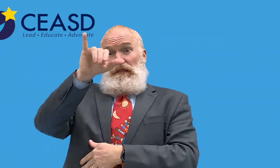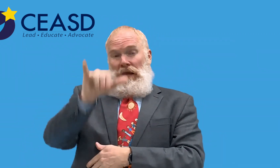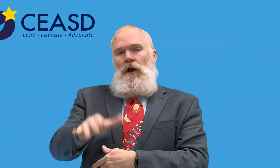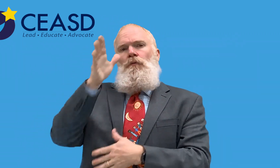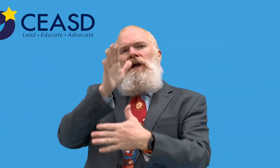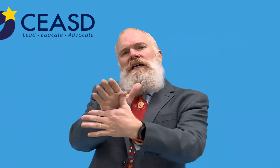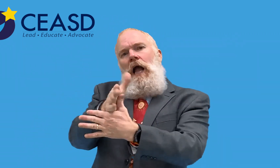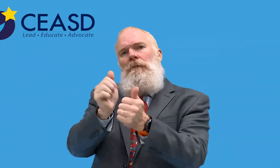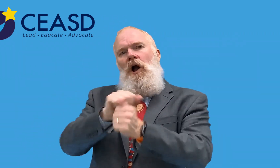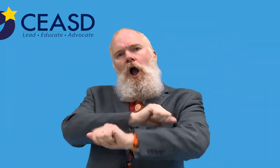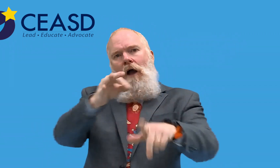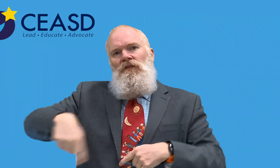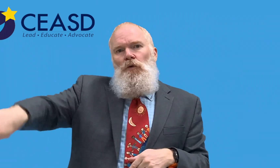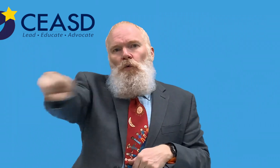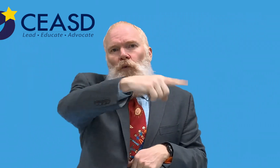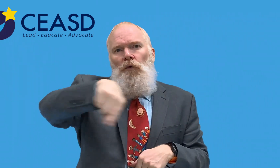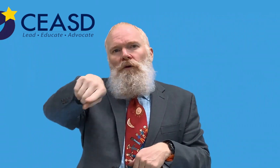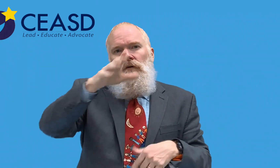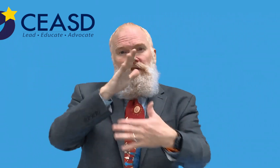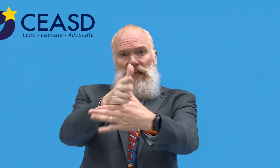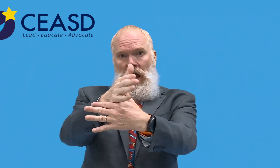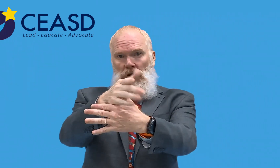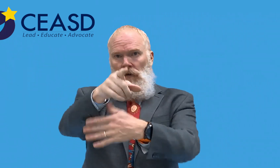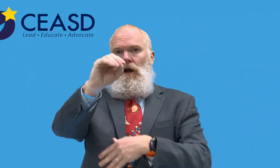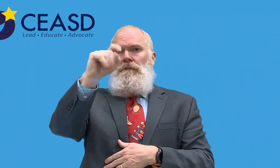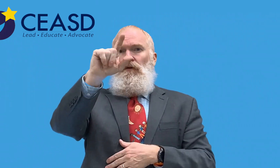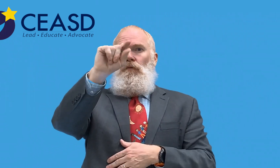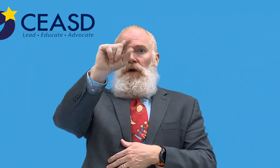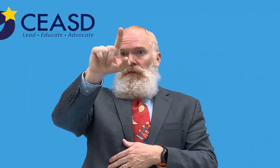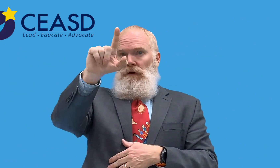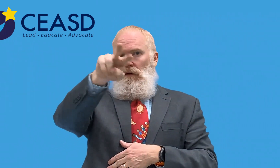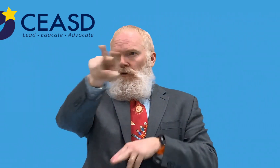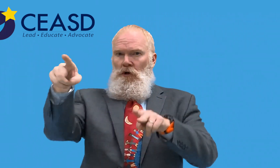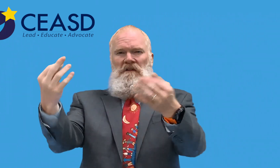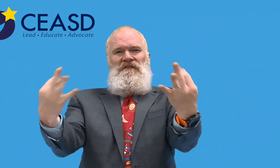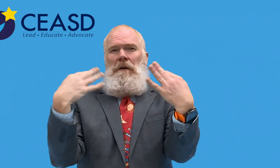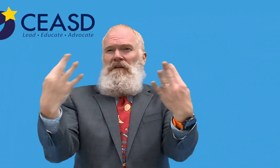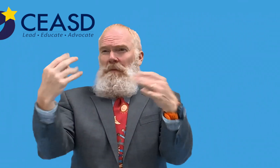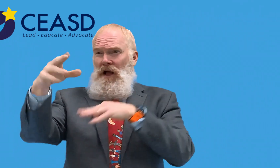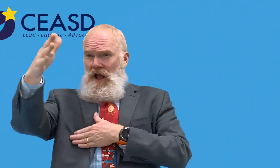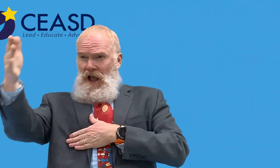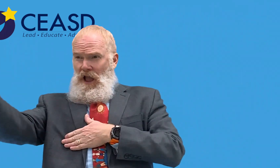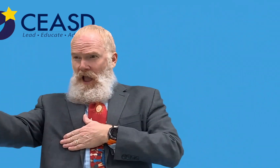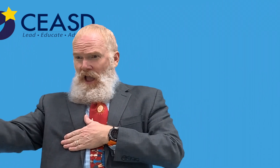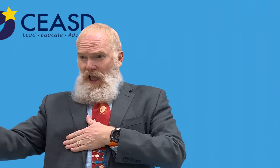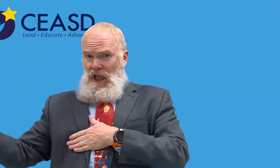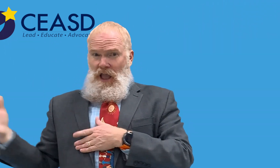we are ready to take on or what revisions must be made. That analysis will result in the strategic plan for our coming year,